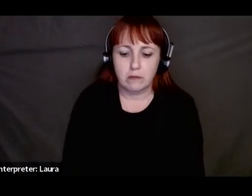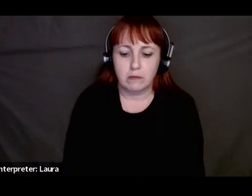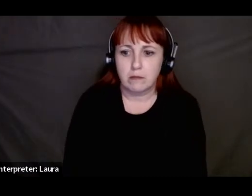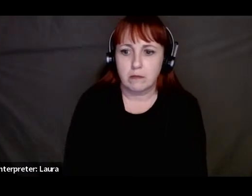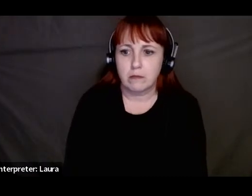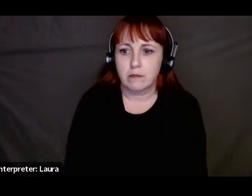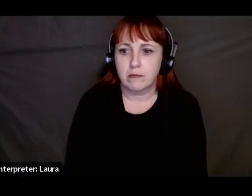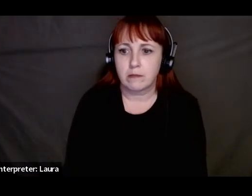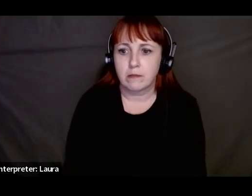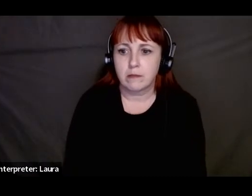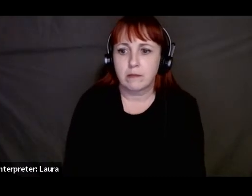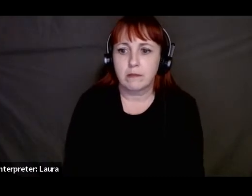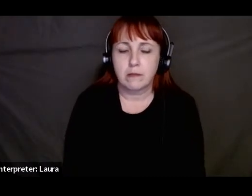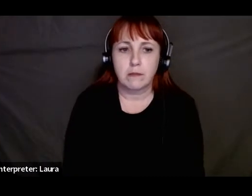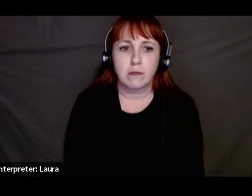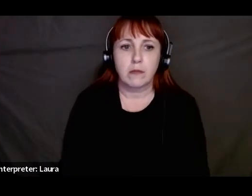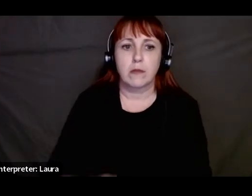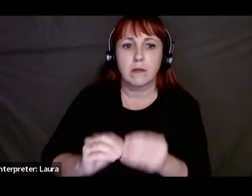We have a 32.